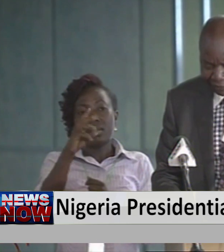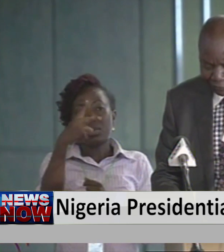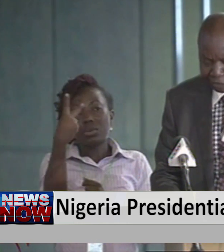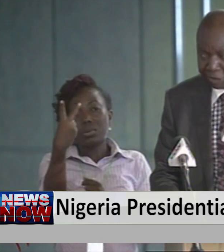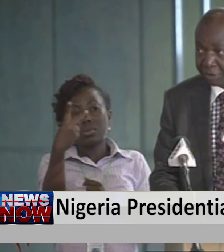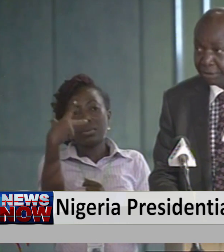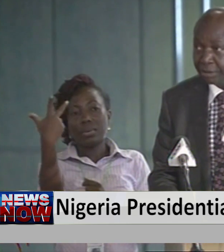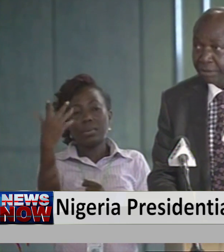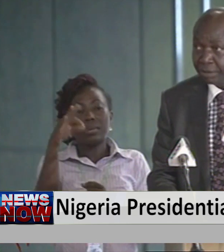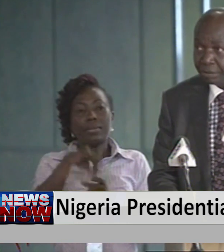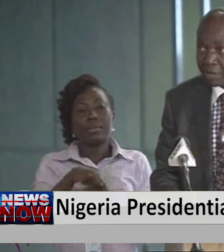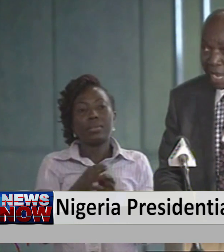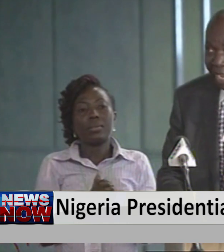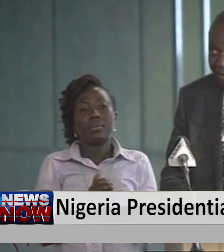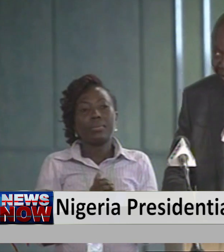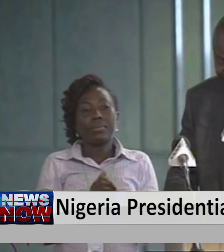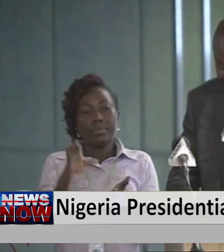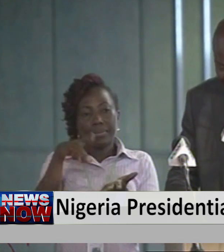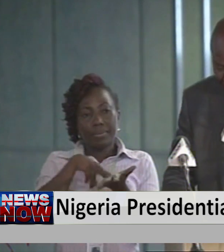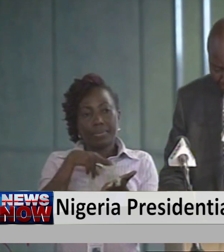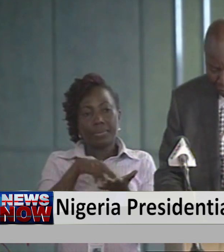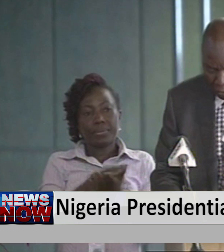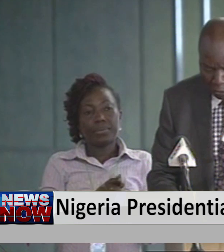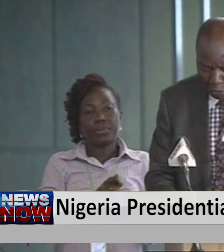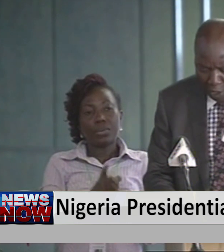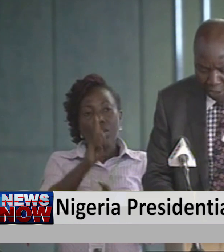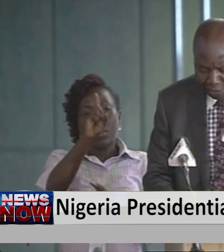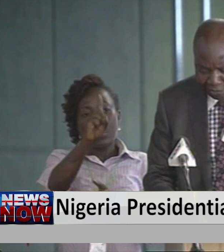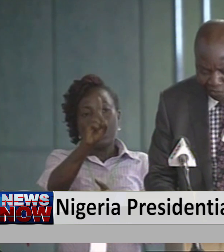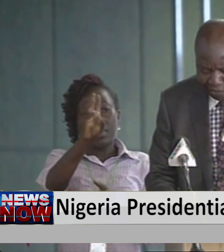1623 votes. I repeat,